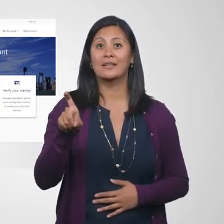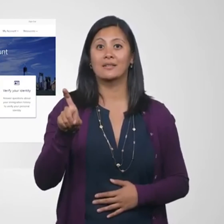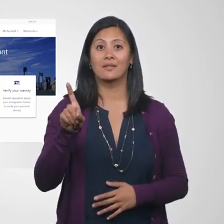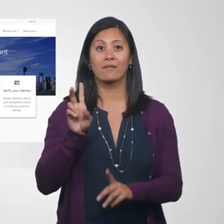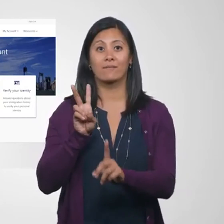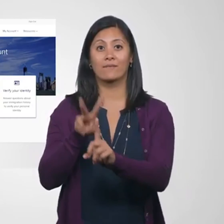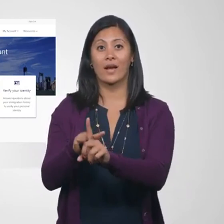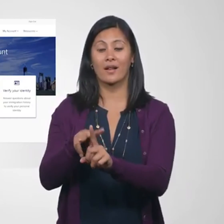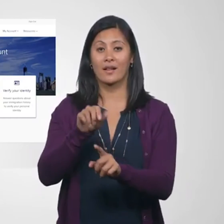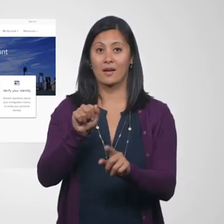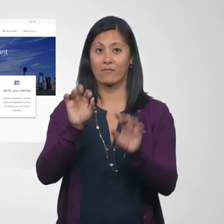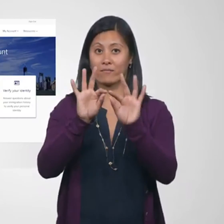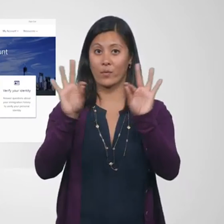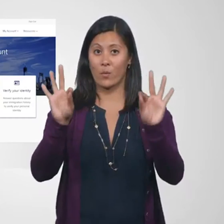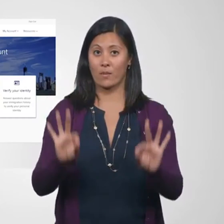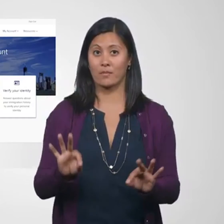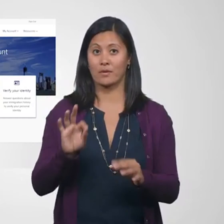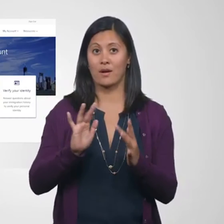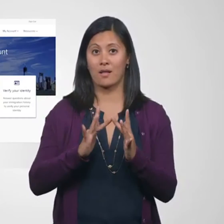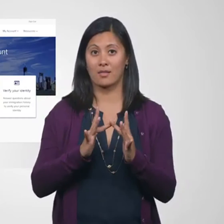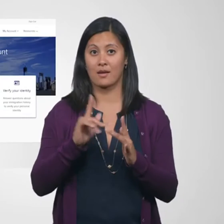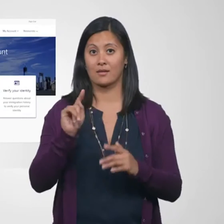By clicking on the File a Form Online tile,